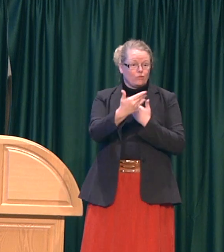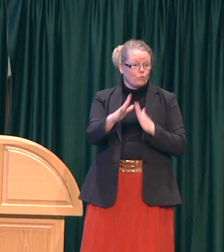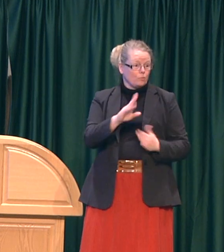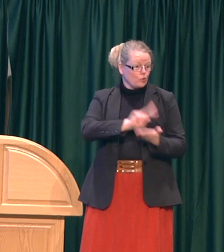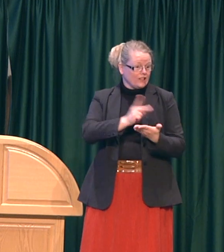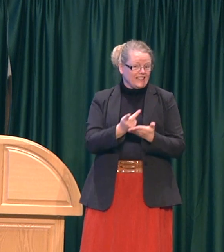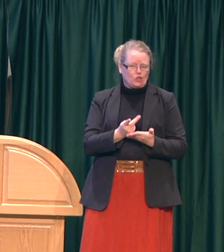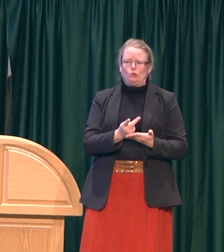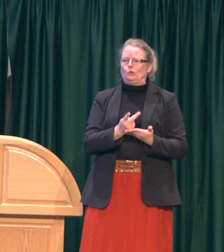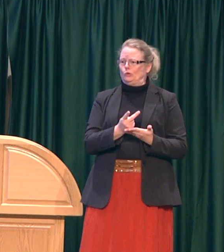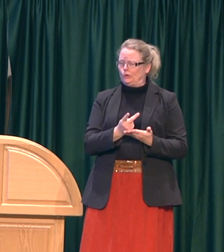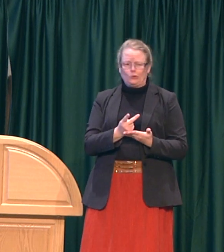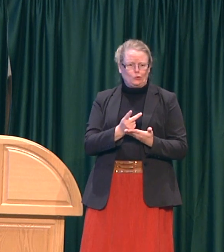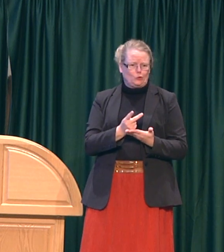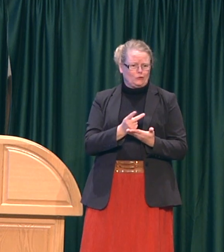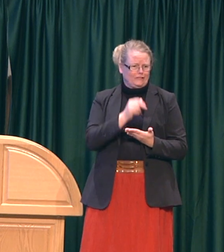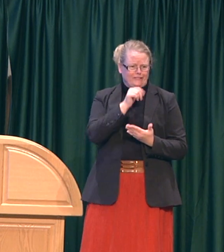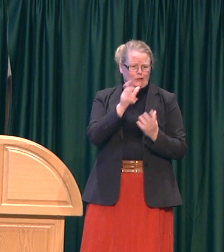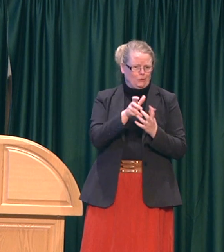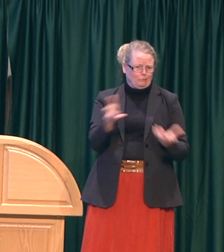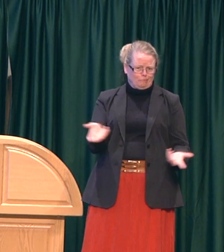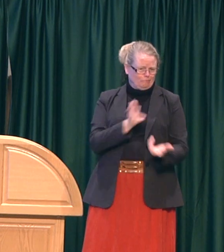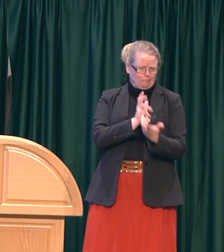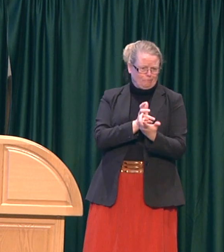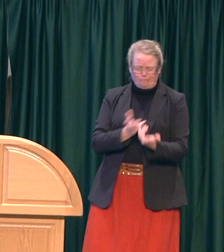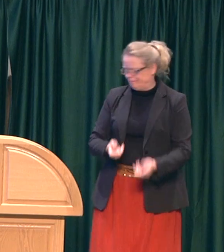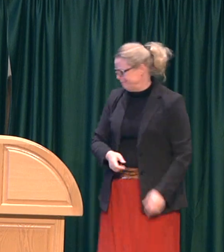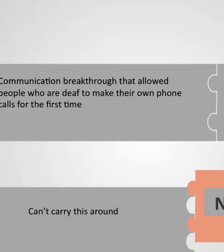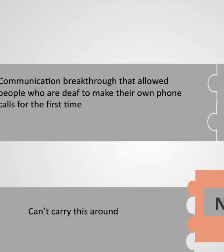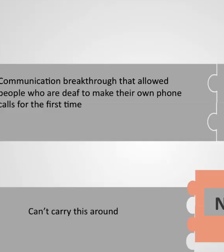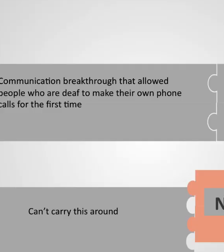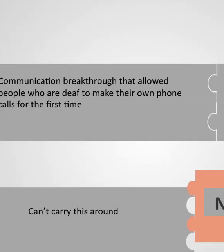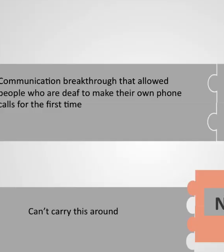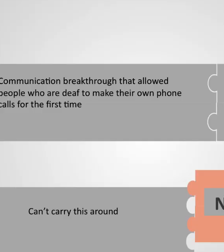I mean, if you had one of these in your living room or kitchen, yeah.